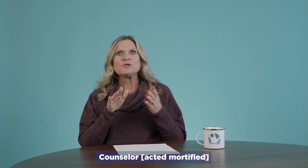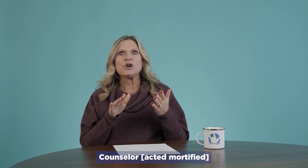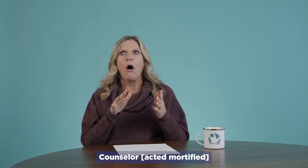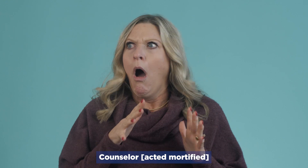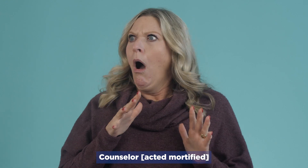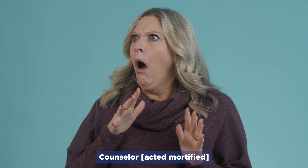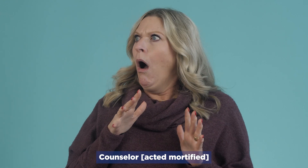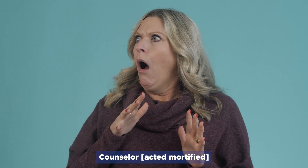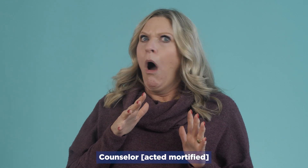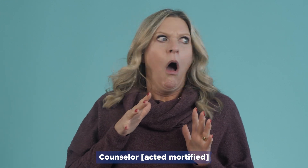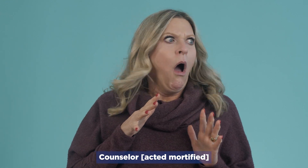Counselor,